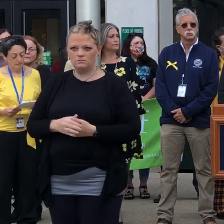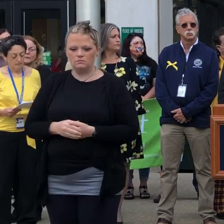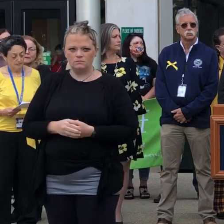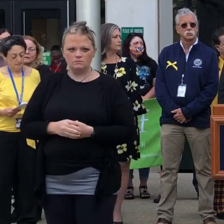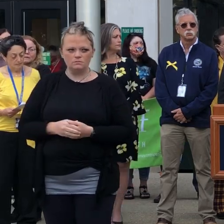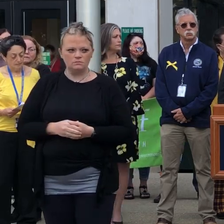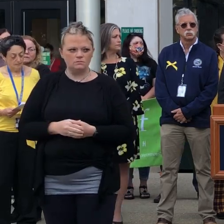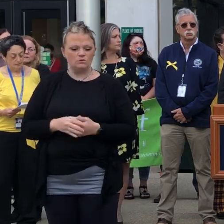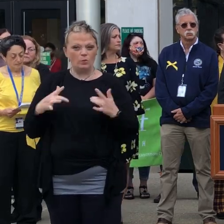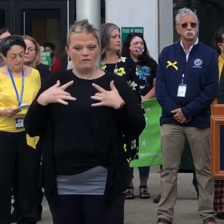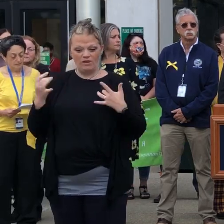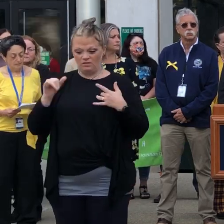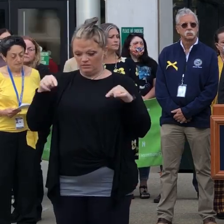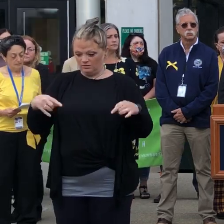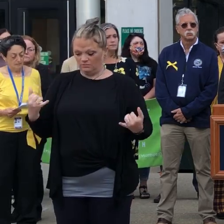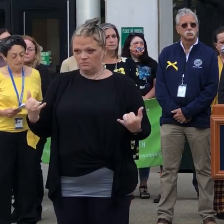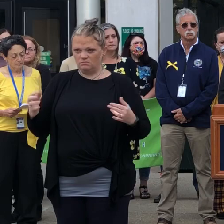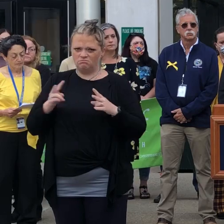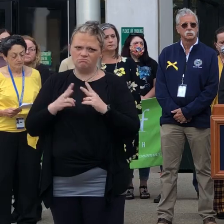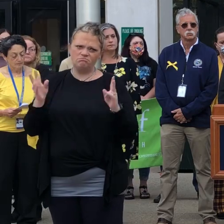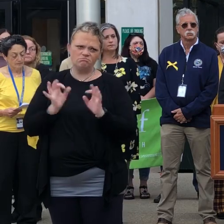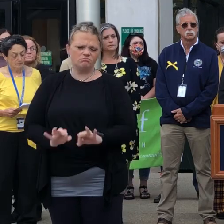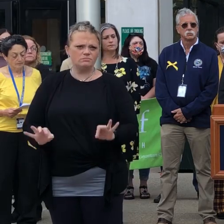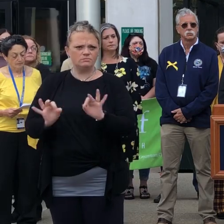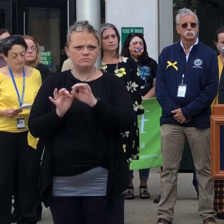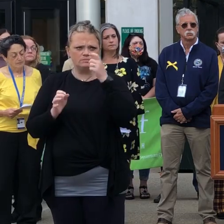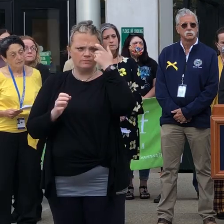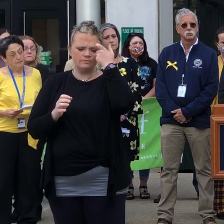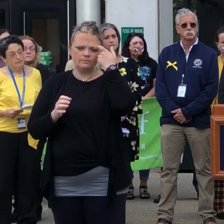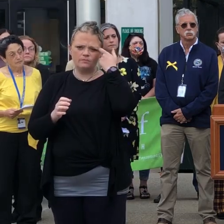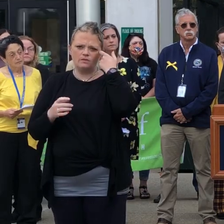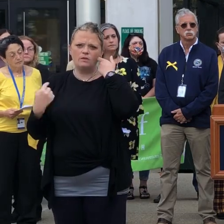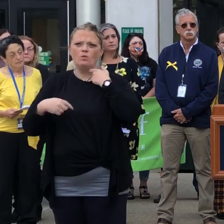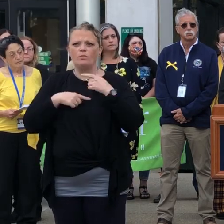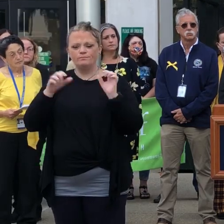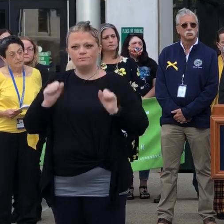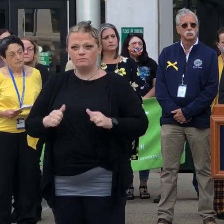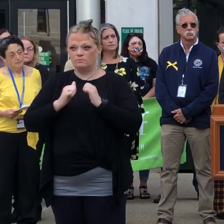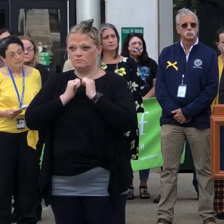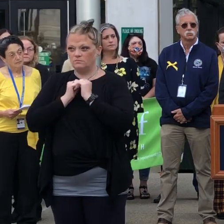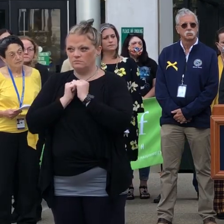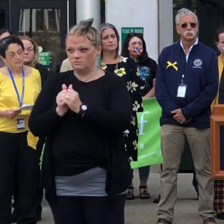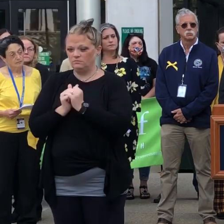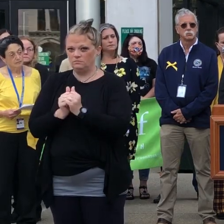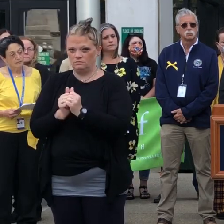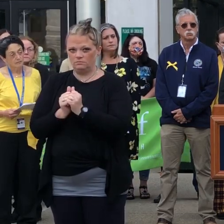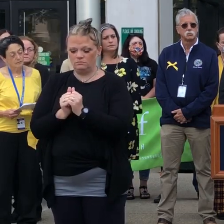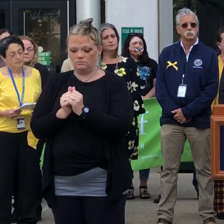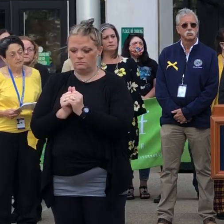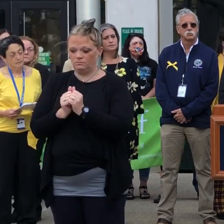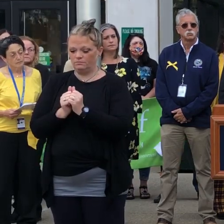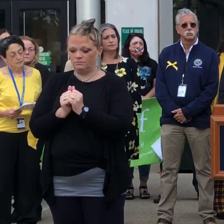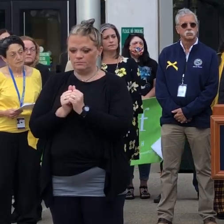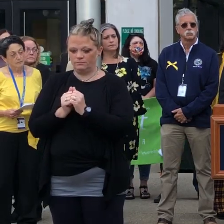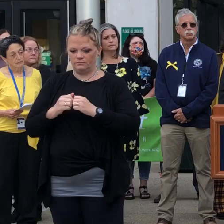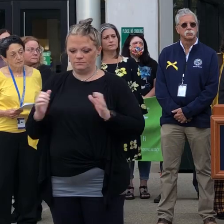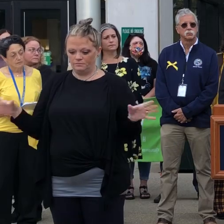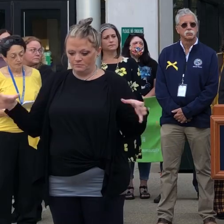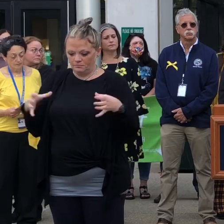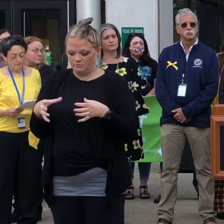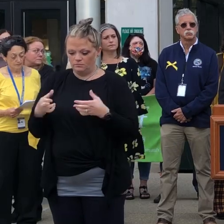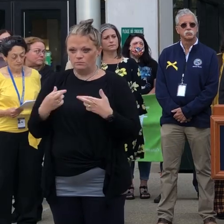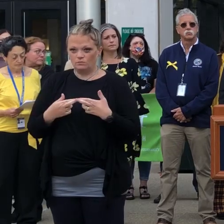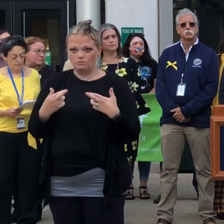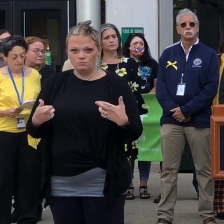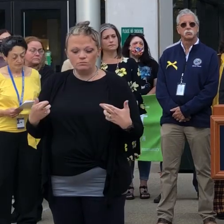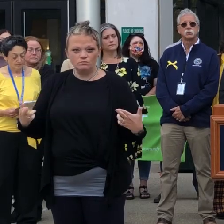one today are very important. We can together combine our resources